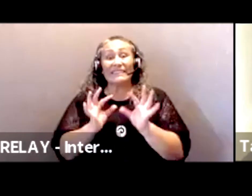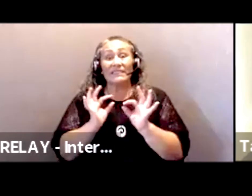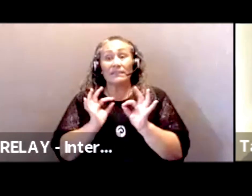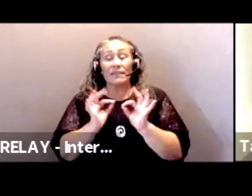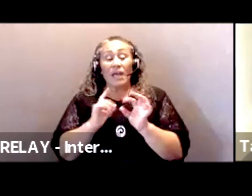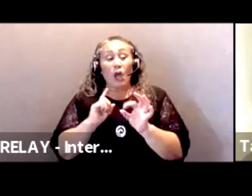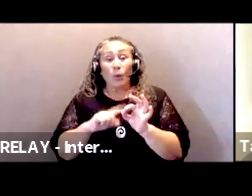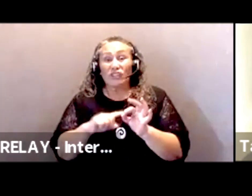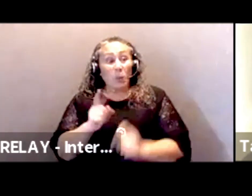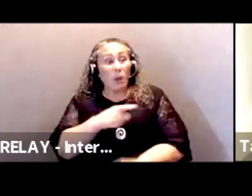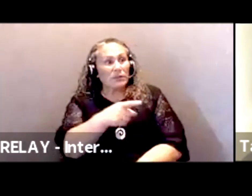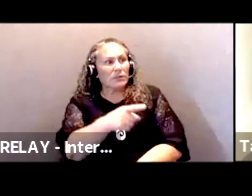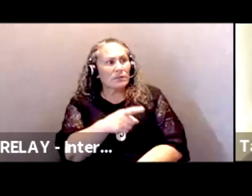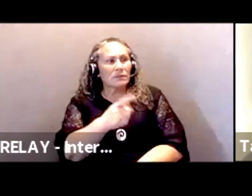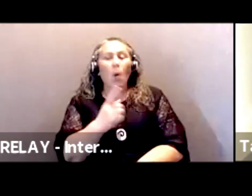to ask?